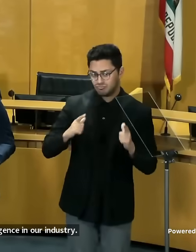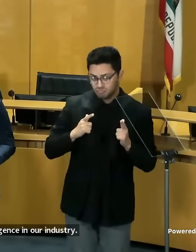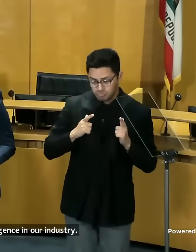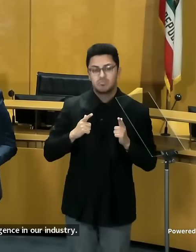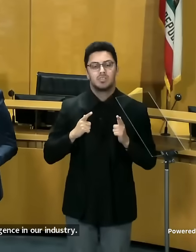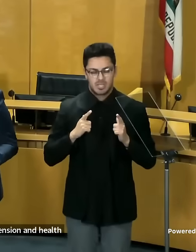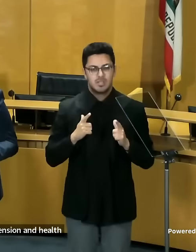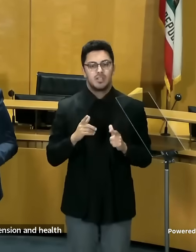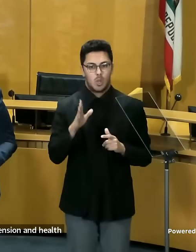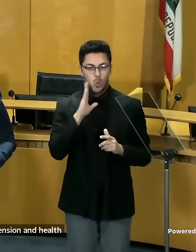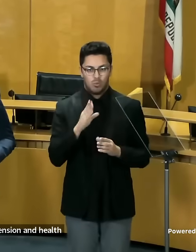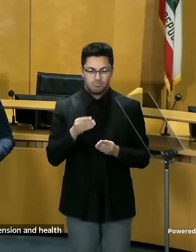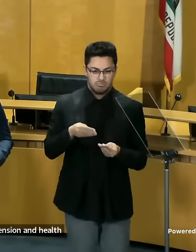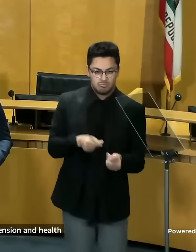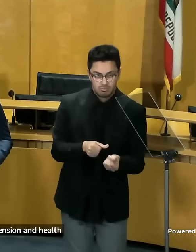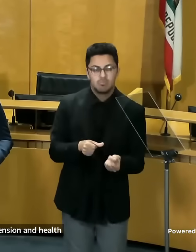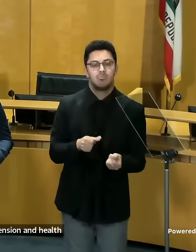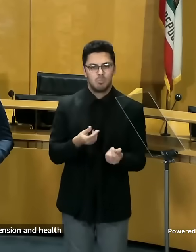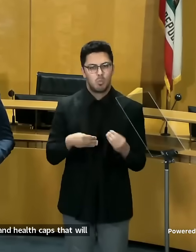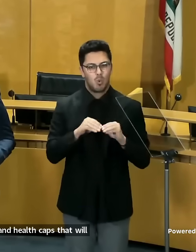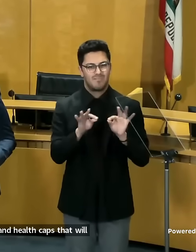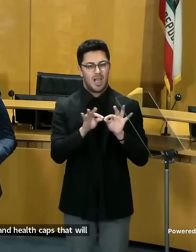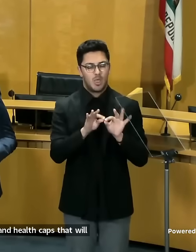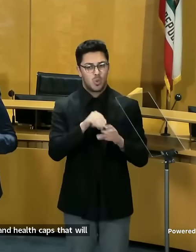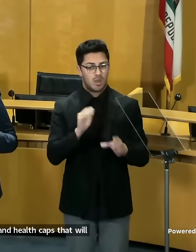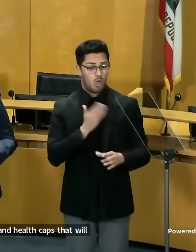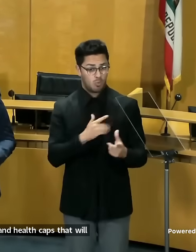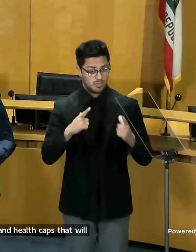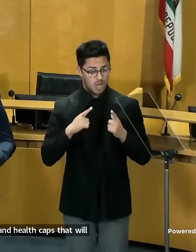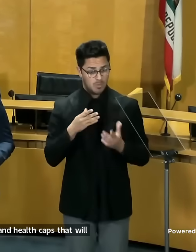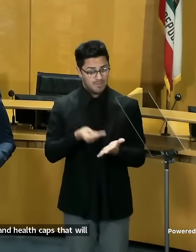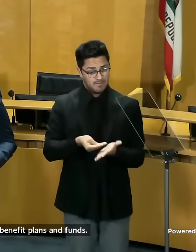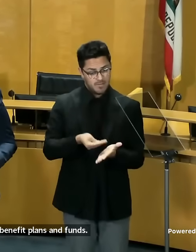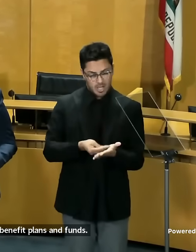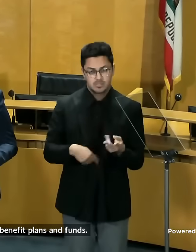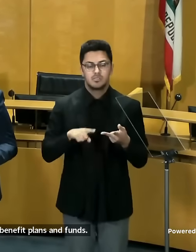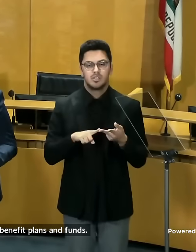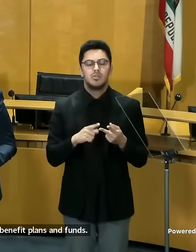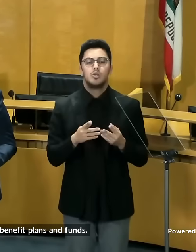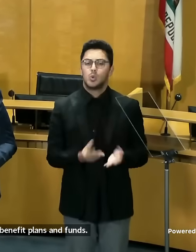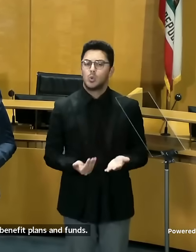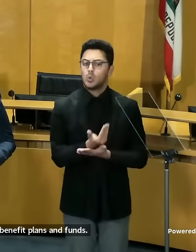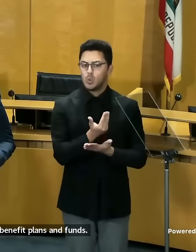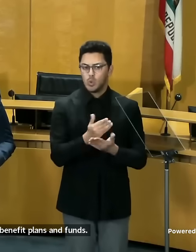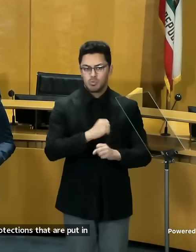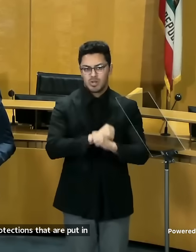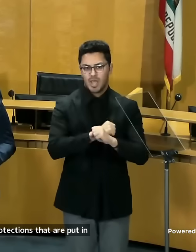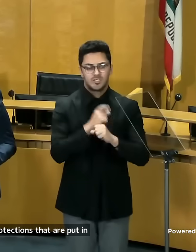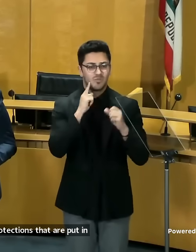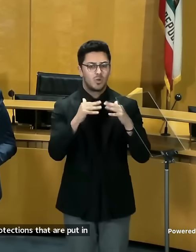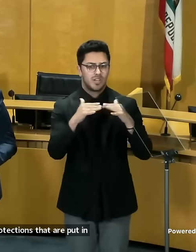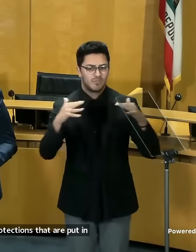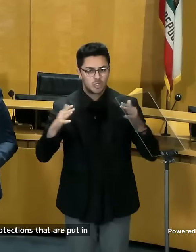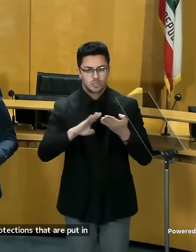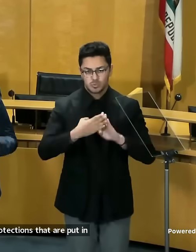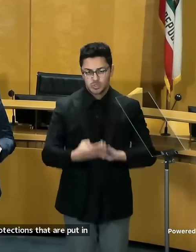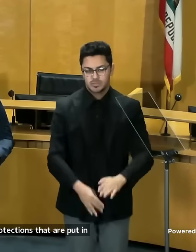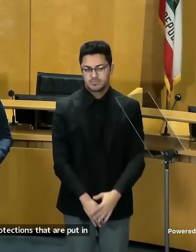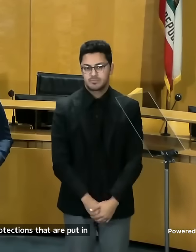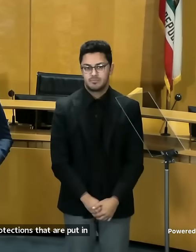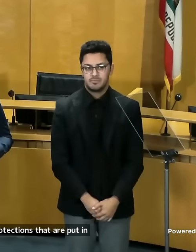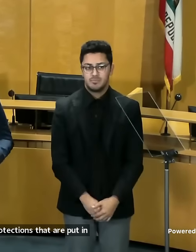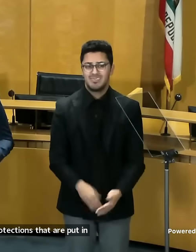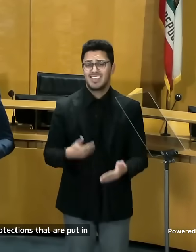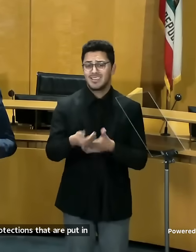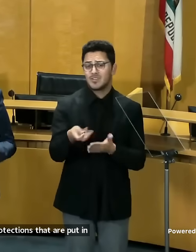value into our benefit plans and funds. And we have critical new protections that are put in place for diverse communities. So in the